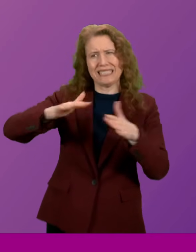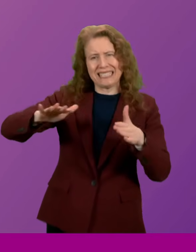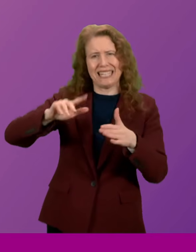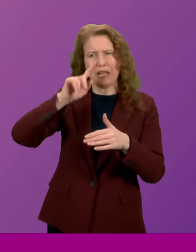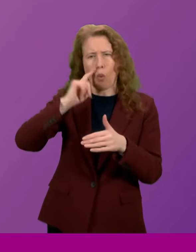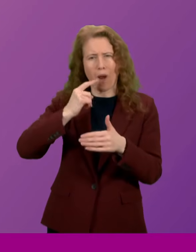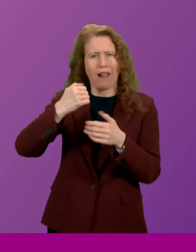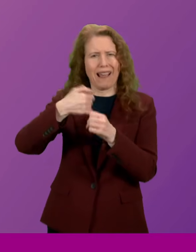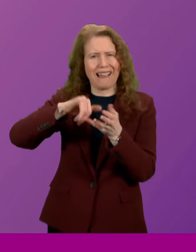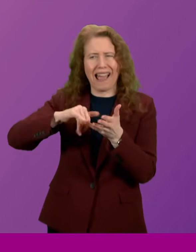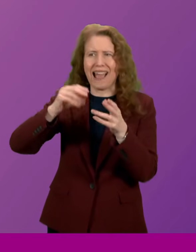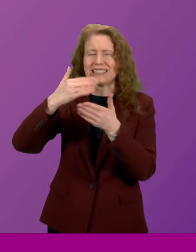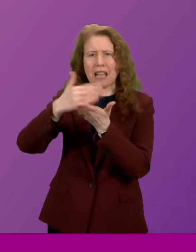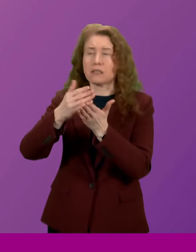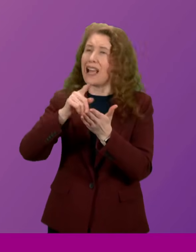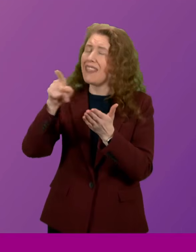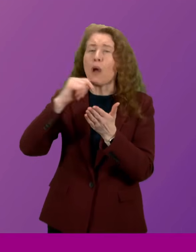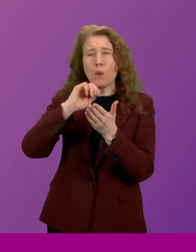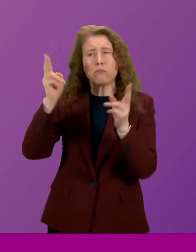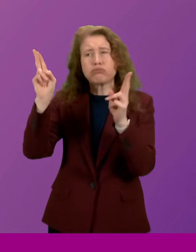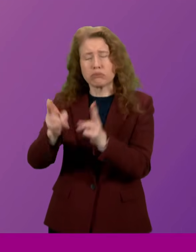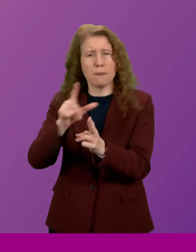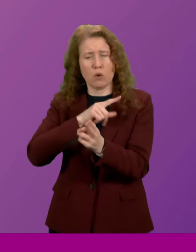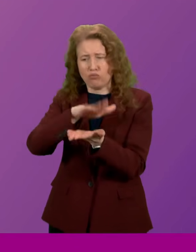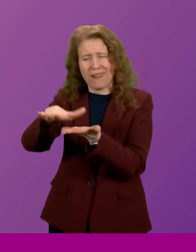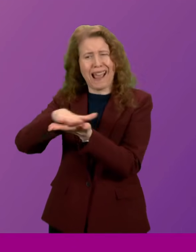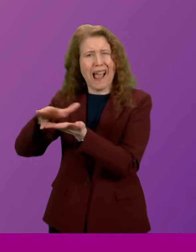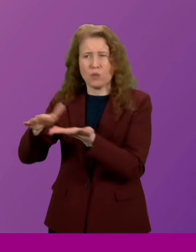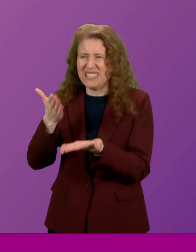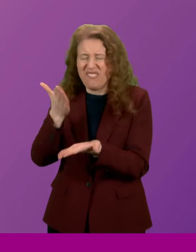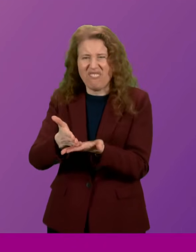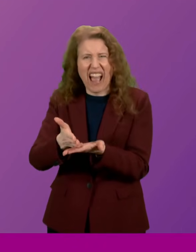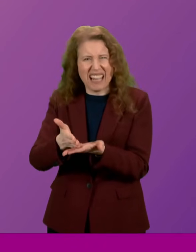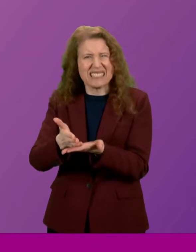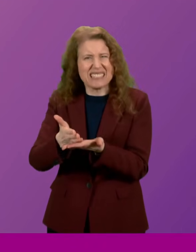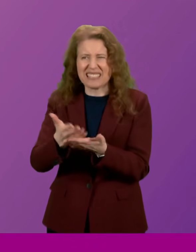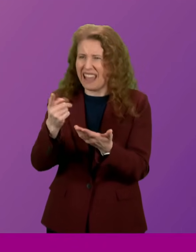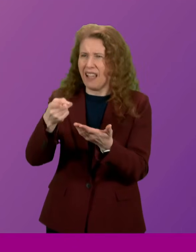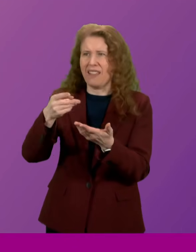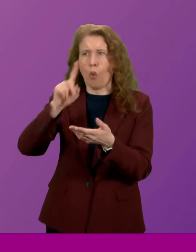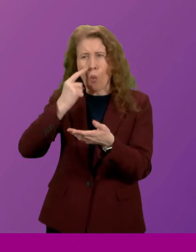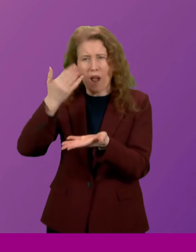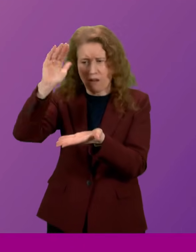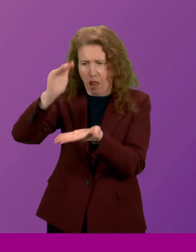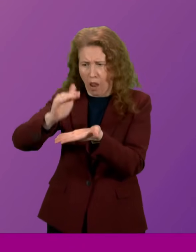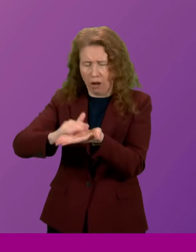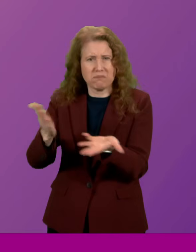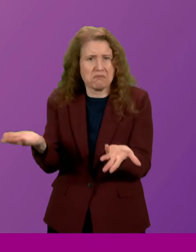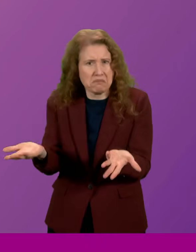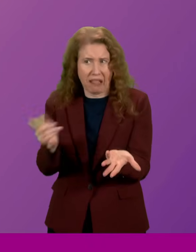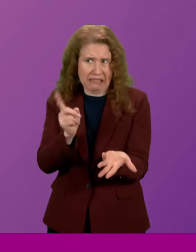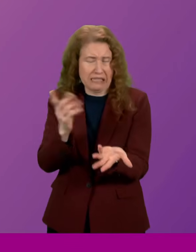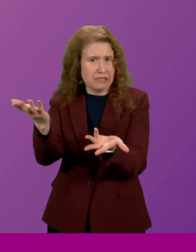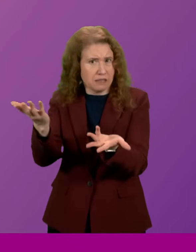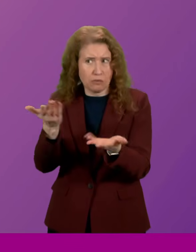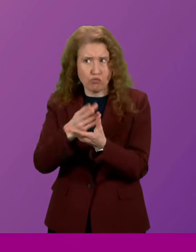reduces because it is a mature basin, and that is a geological factor that we have to come to terms with. Now, we